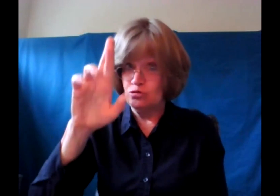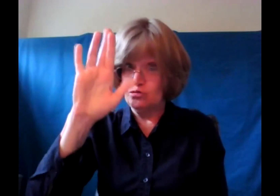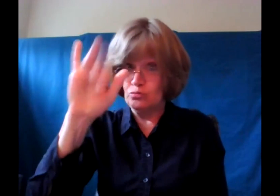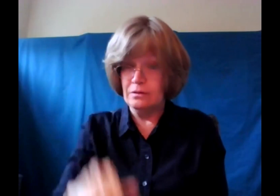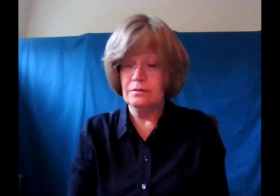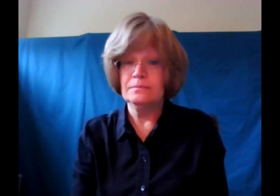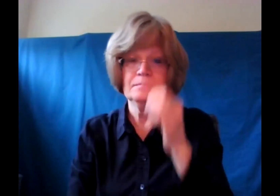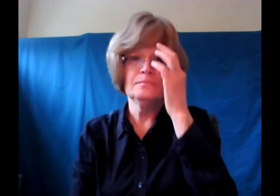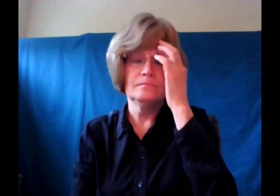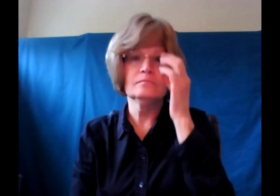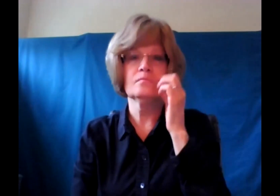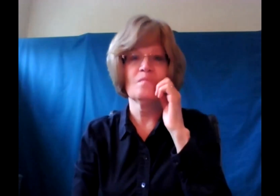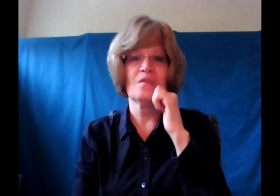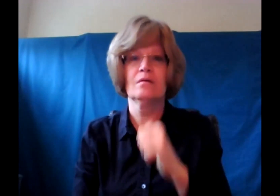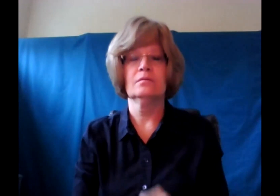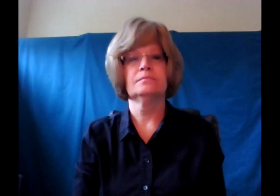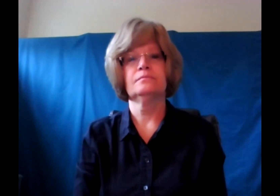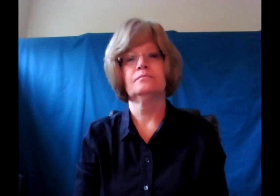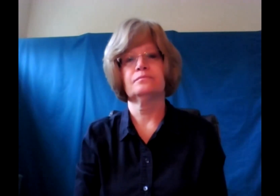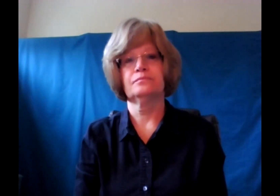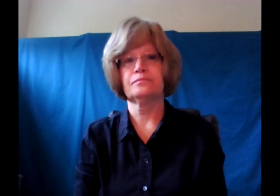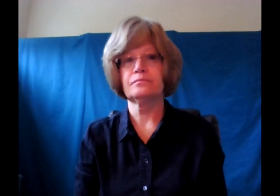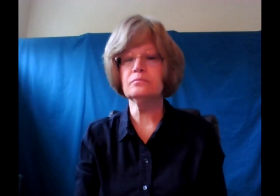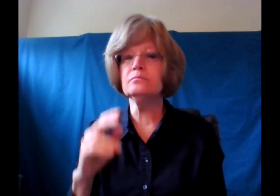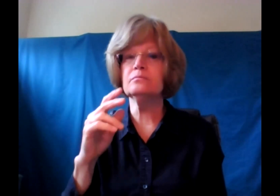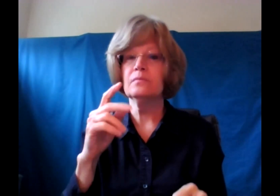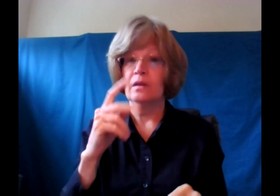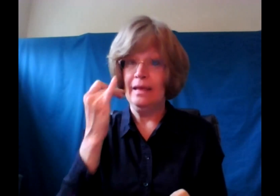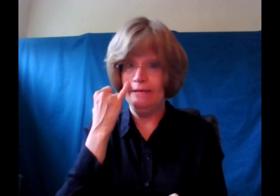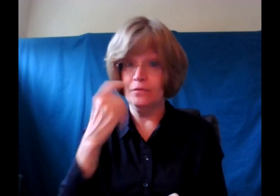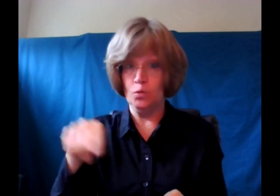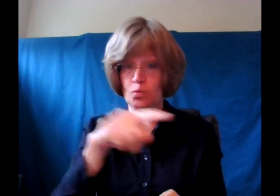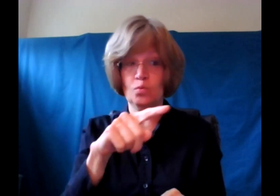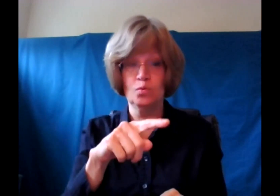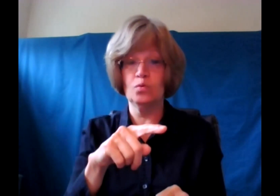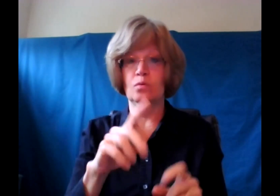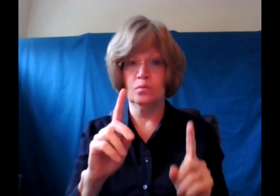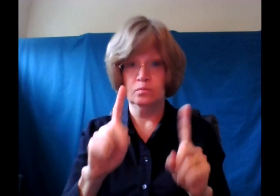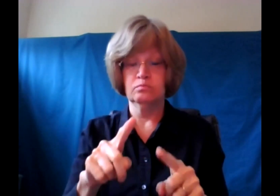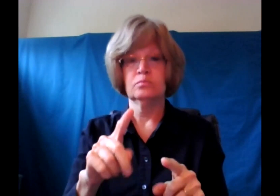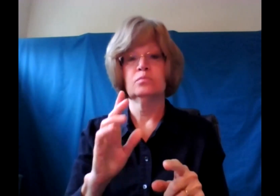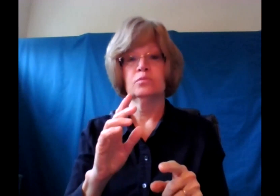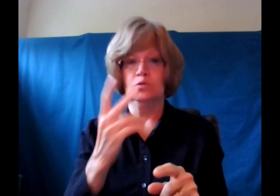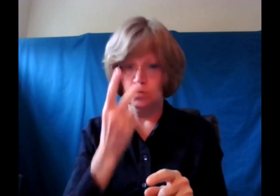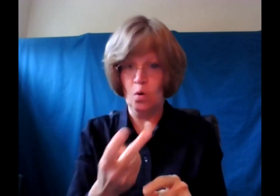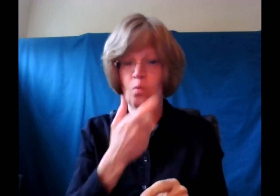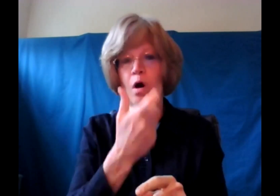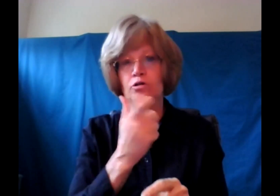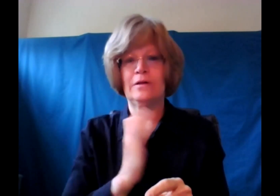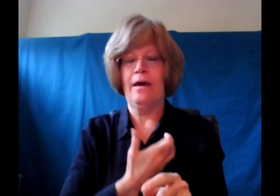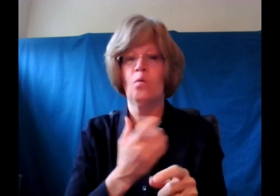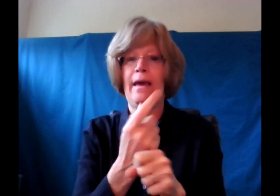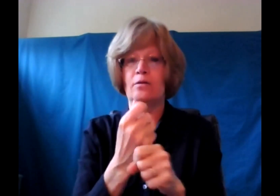Those of you who were present for our annual conference, whether again was virtual or in person, we had something called